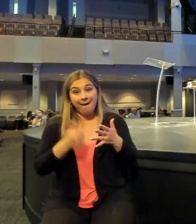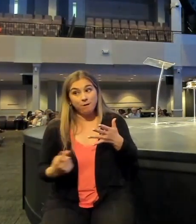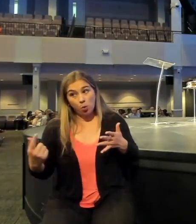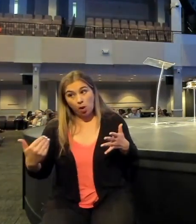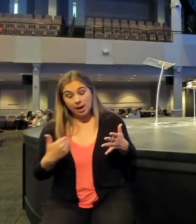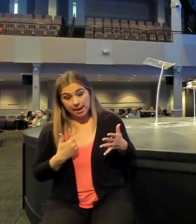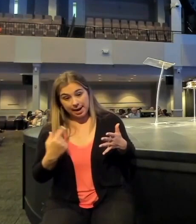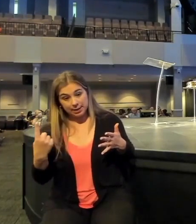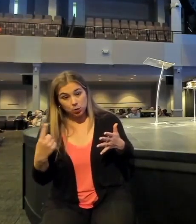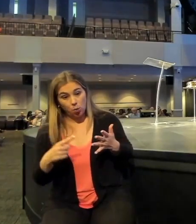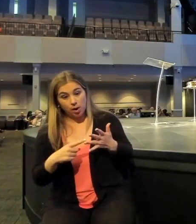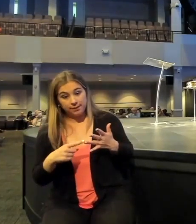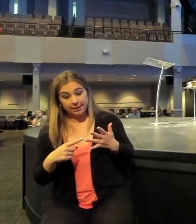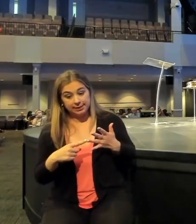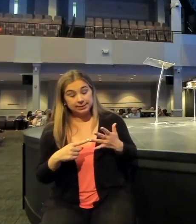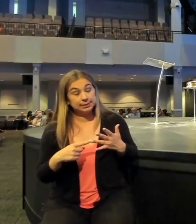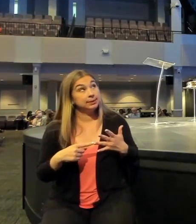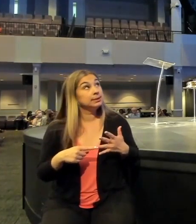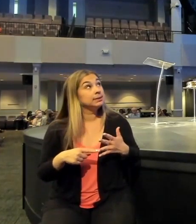has one of these,